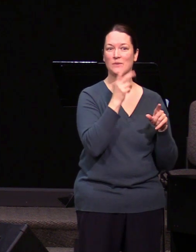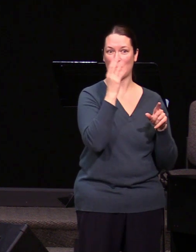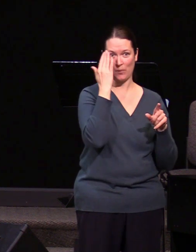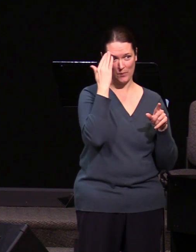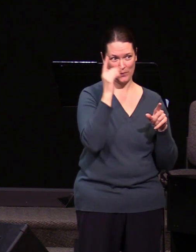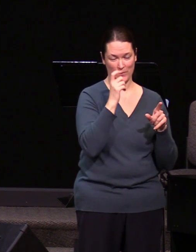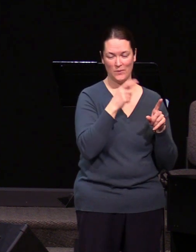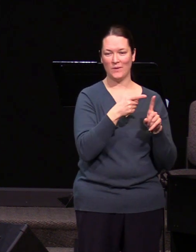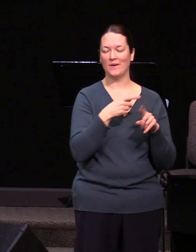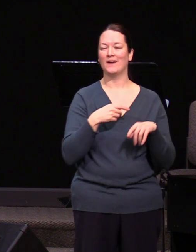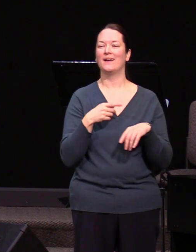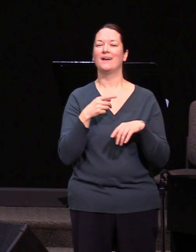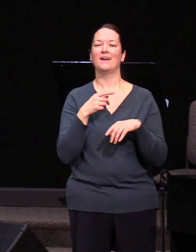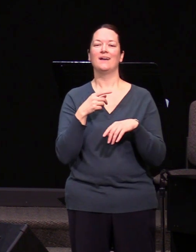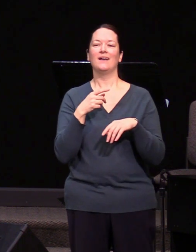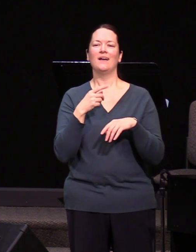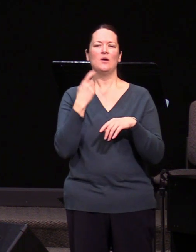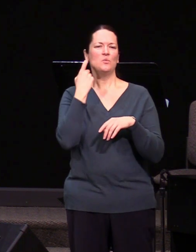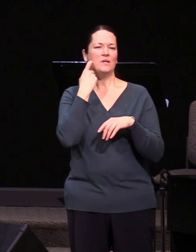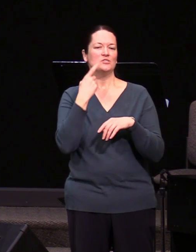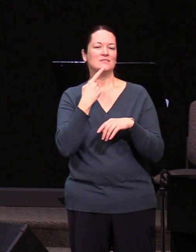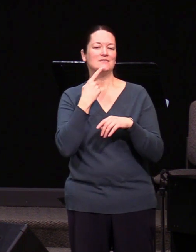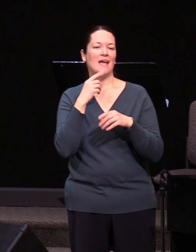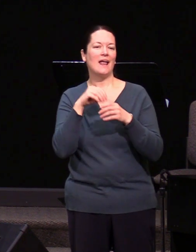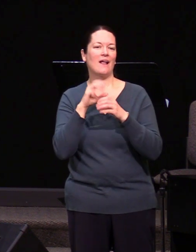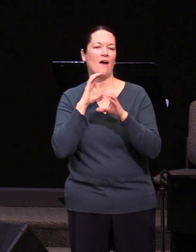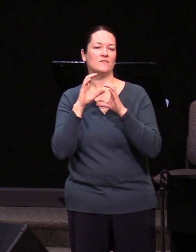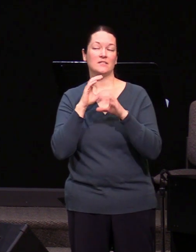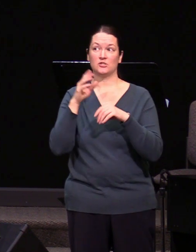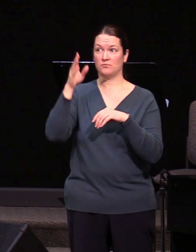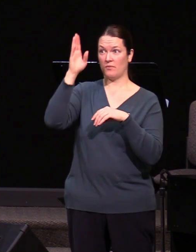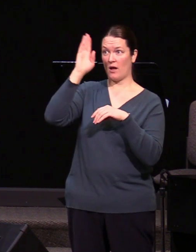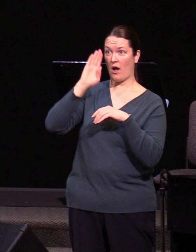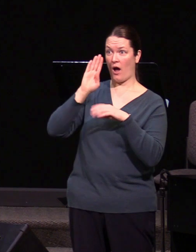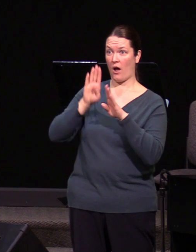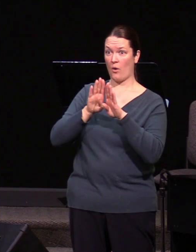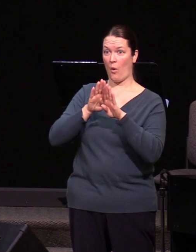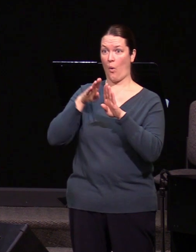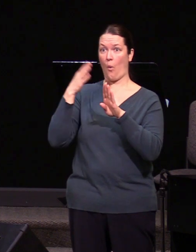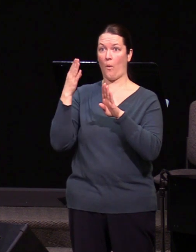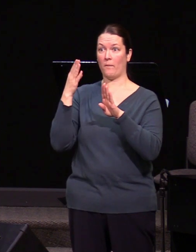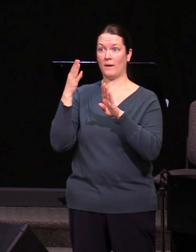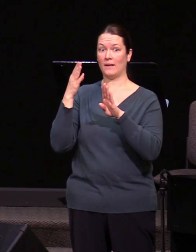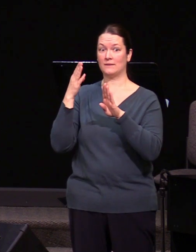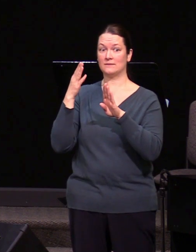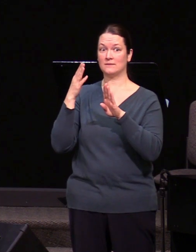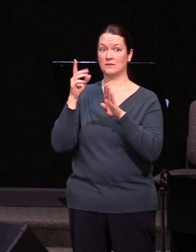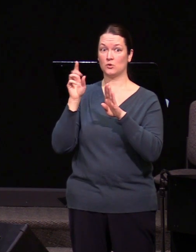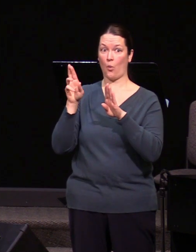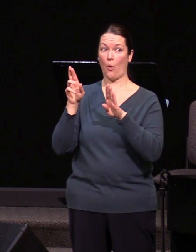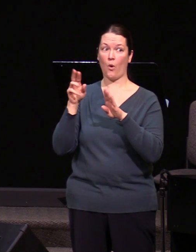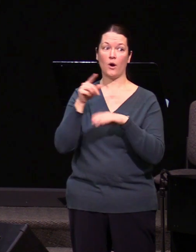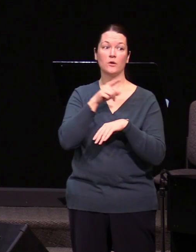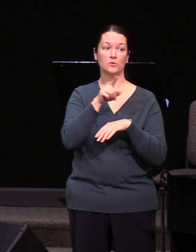recently said in a conversation, when God opens a door, you should go through it.